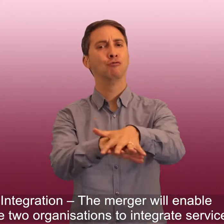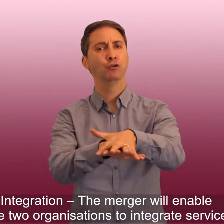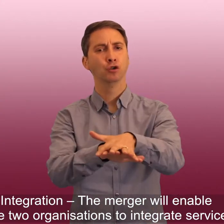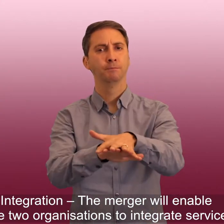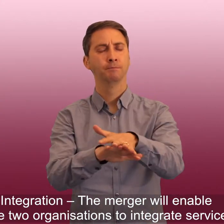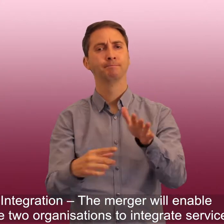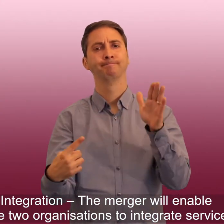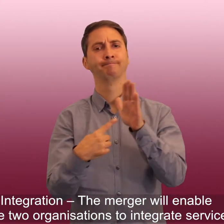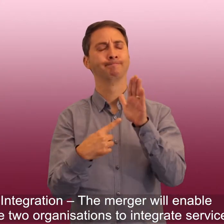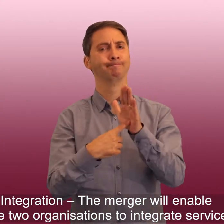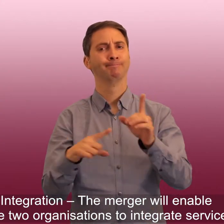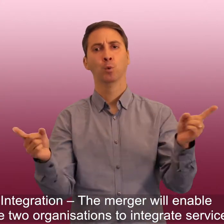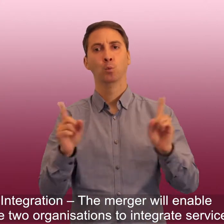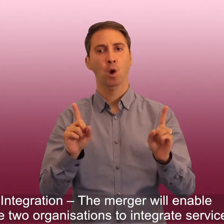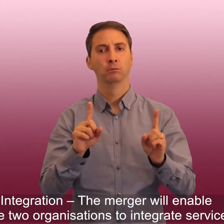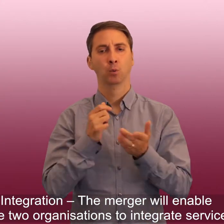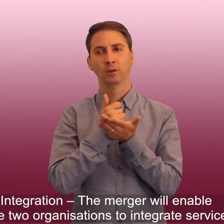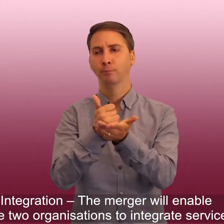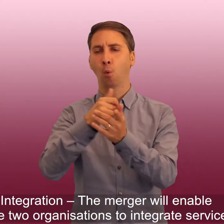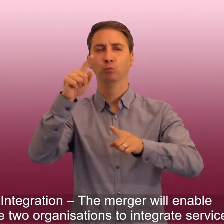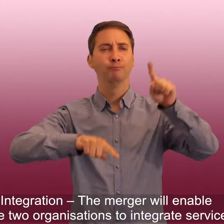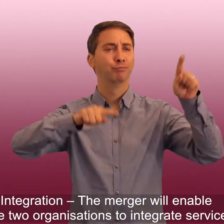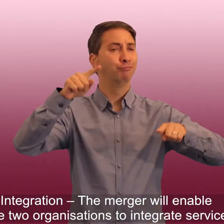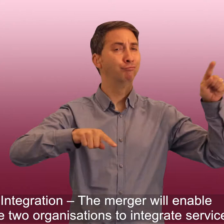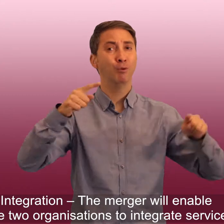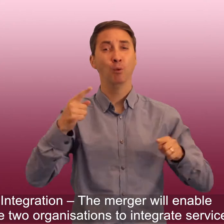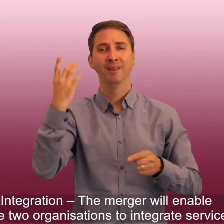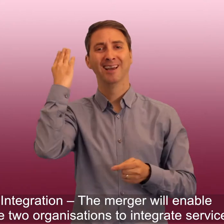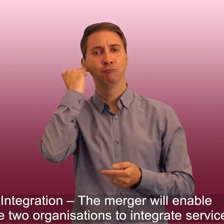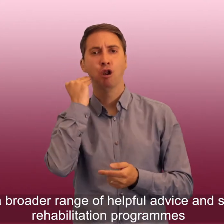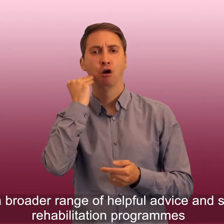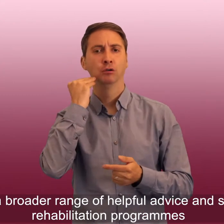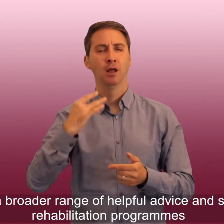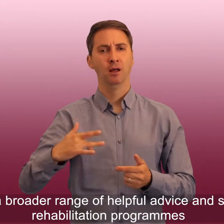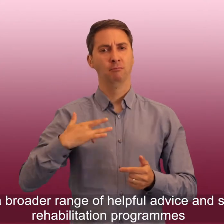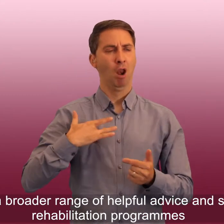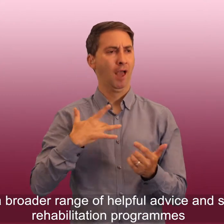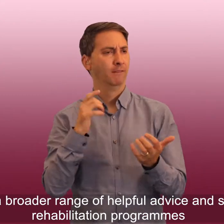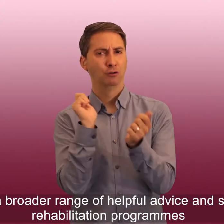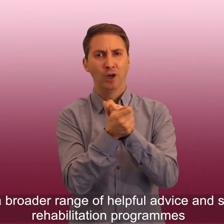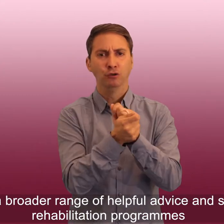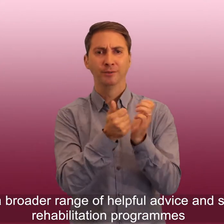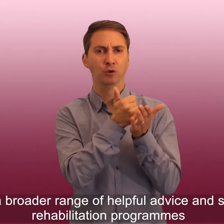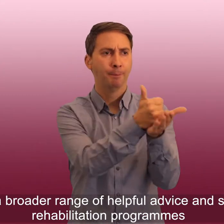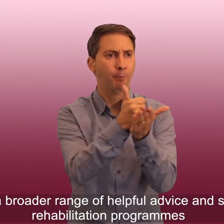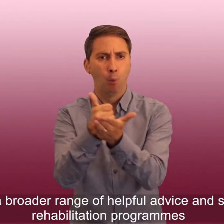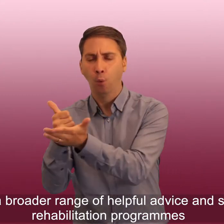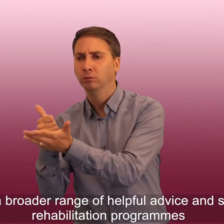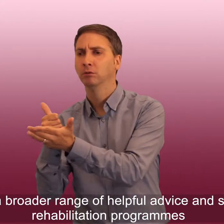Integration. The merger will enable the two organisations to integrate services, offering a broader range of helpful advice